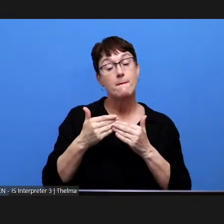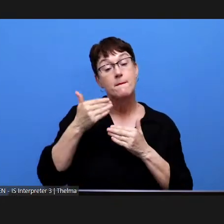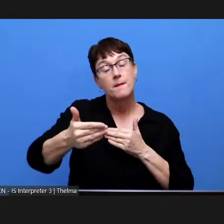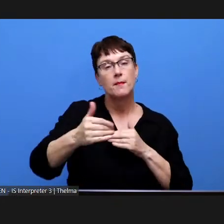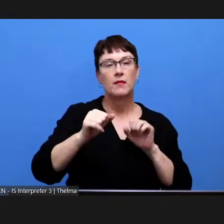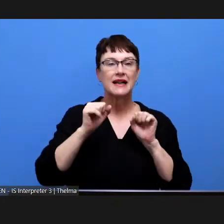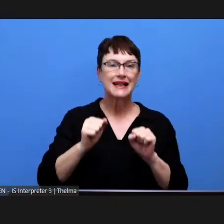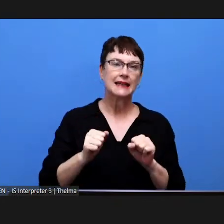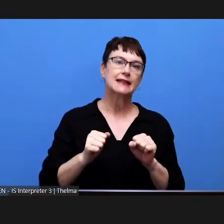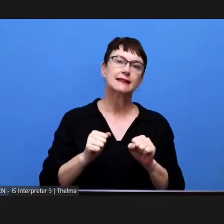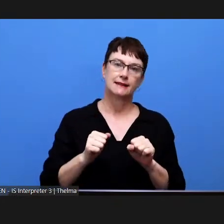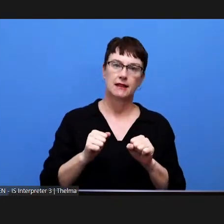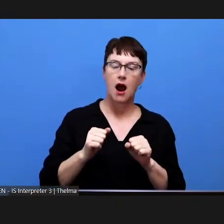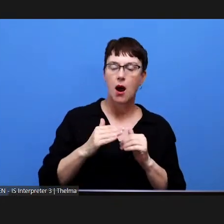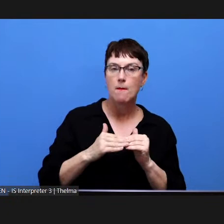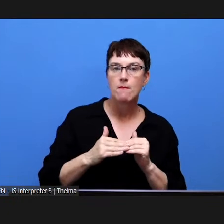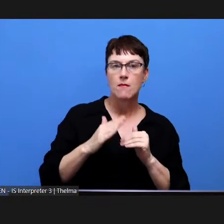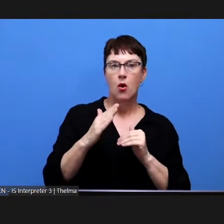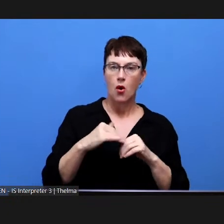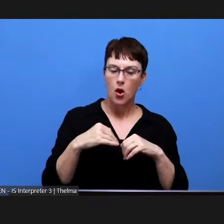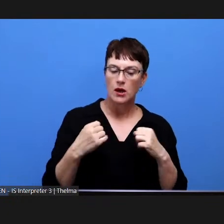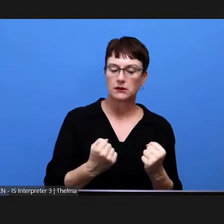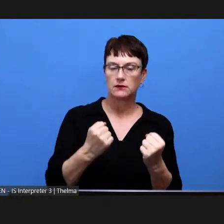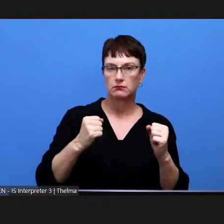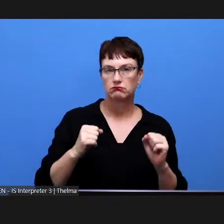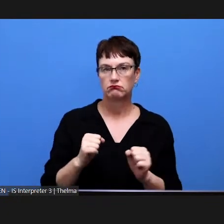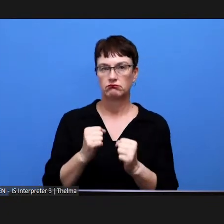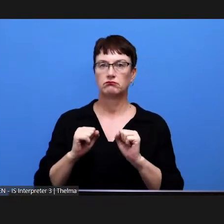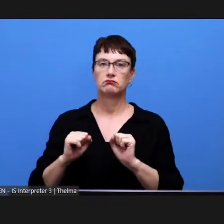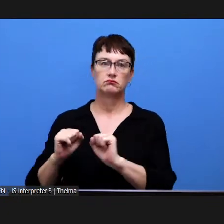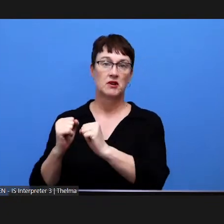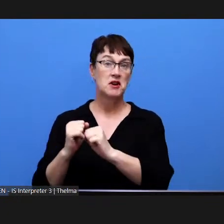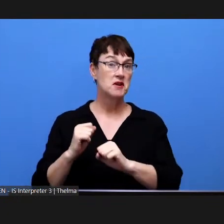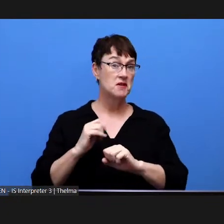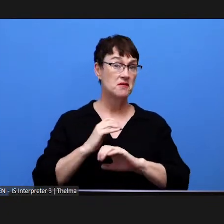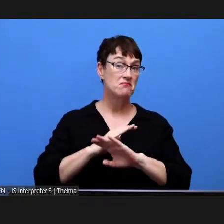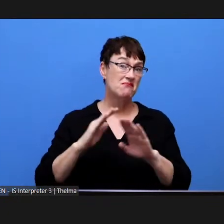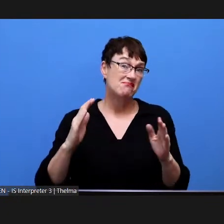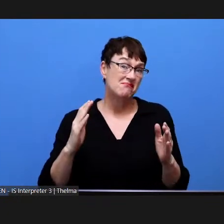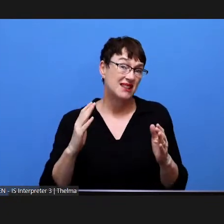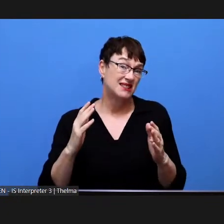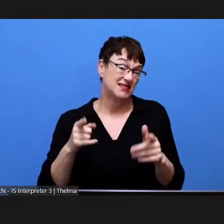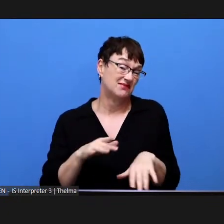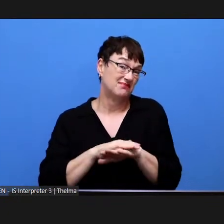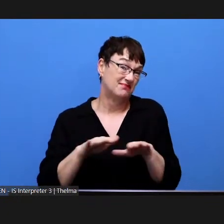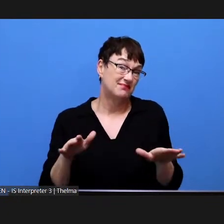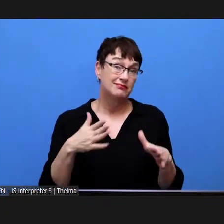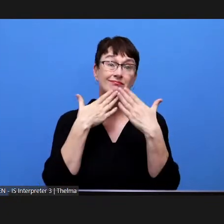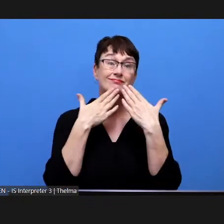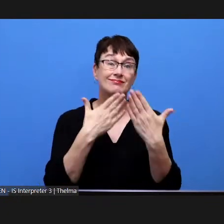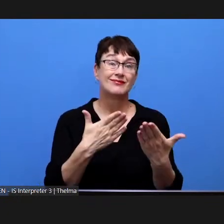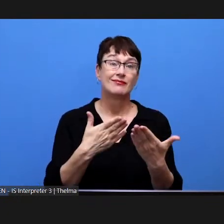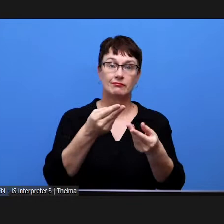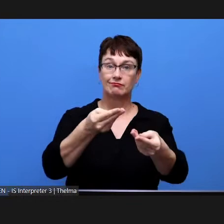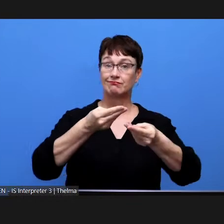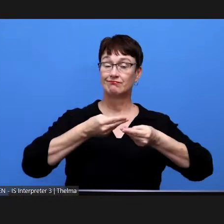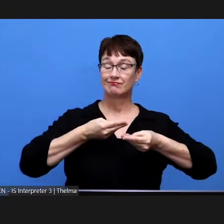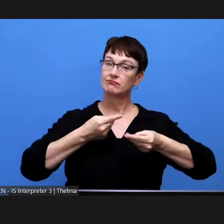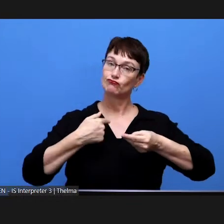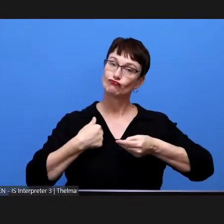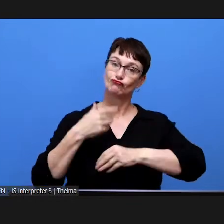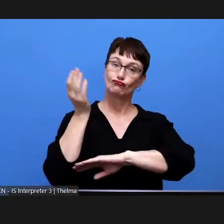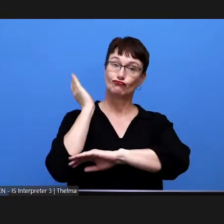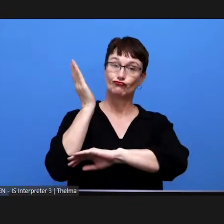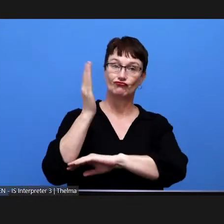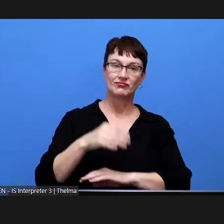I think I've been struggling with the song really, but you did well by bringing this experience of Kenya. I